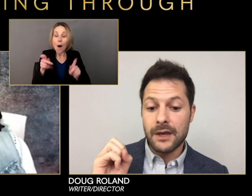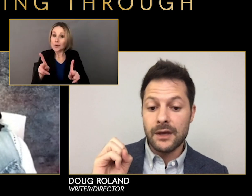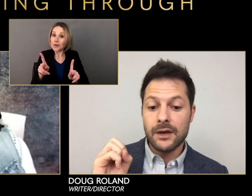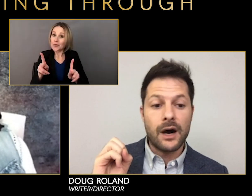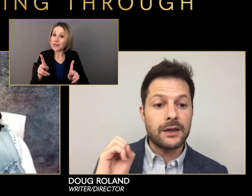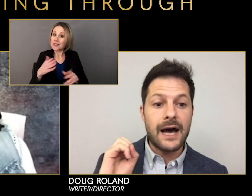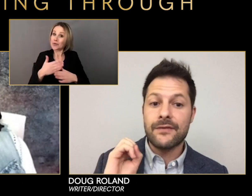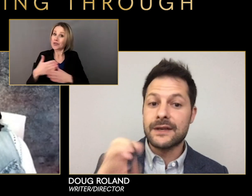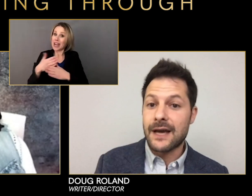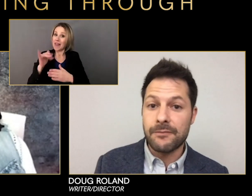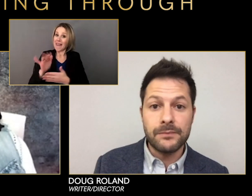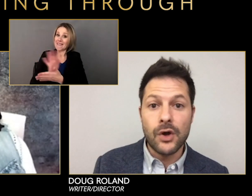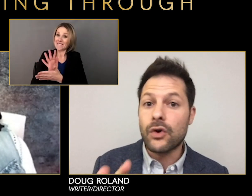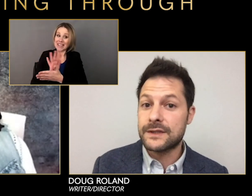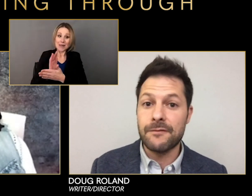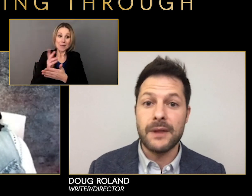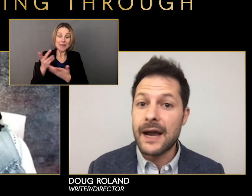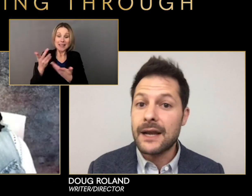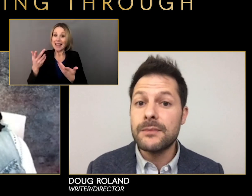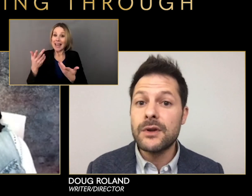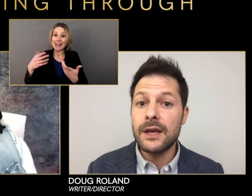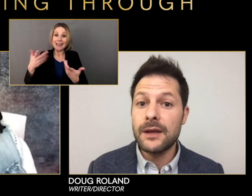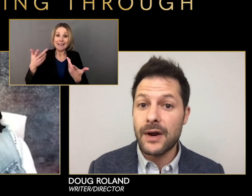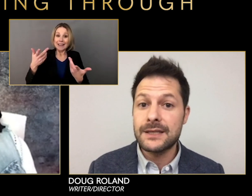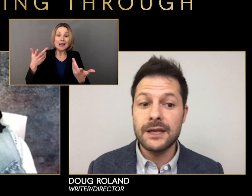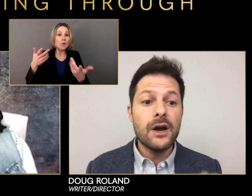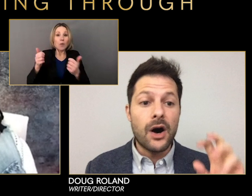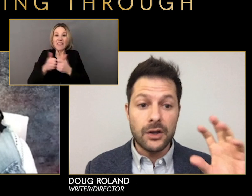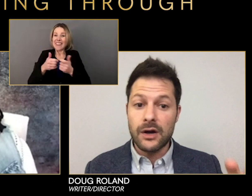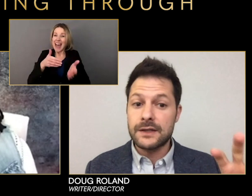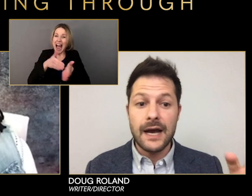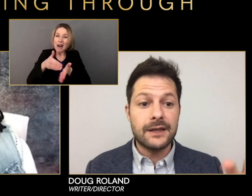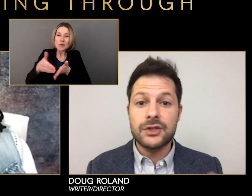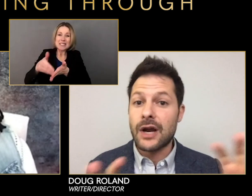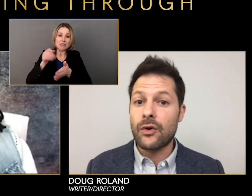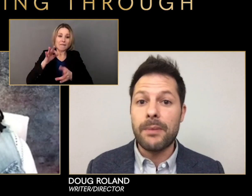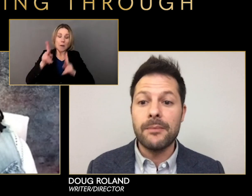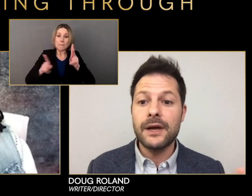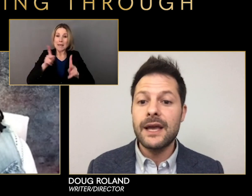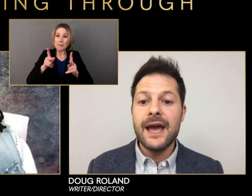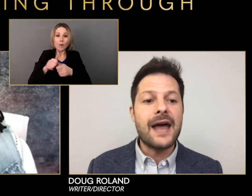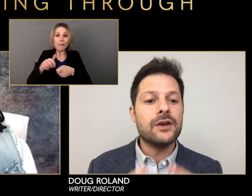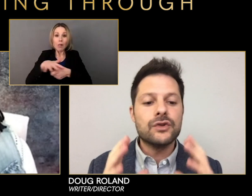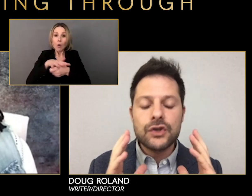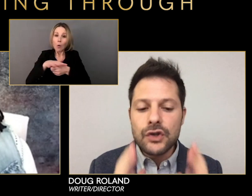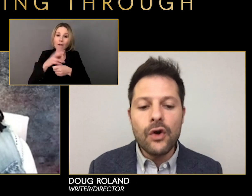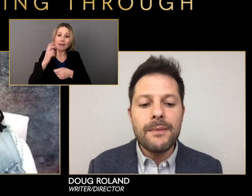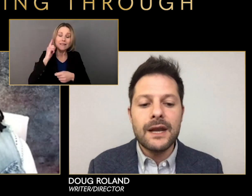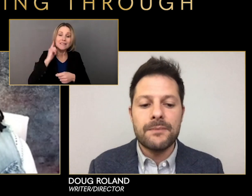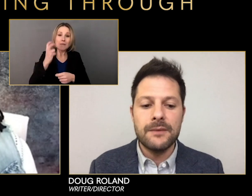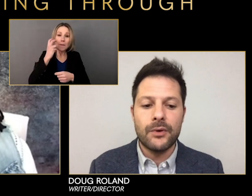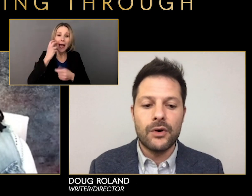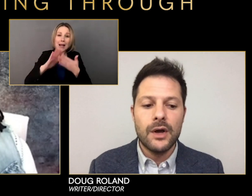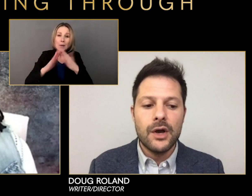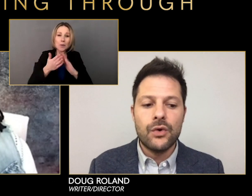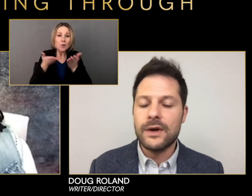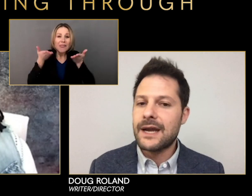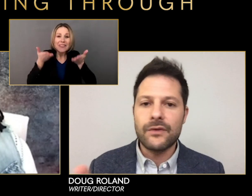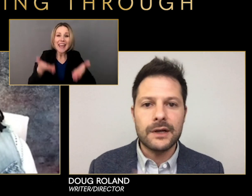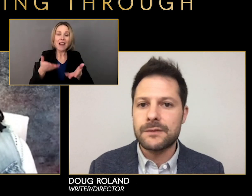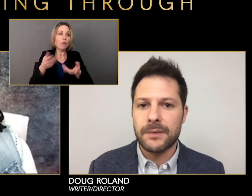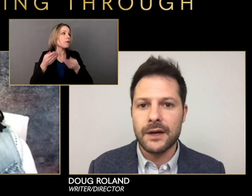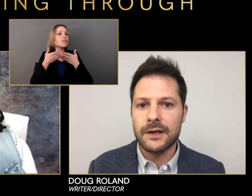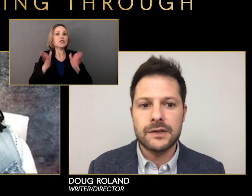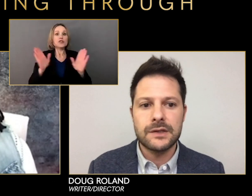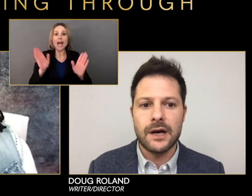there would be a lot of the local DeafBlind community present alongside the general public. And so many people who had